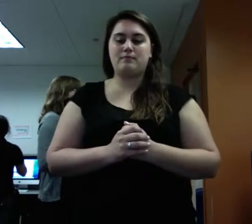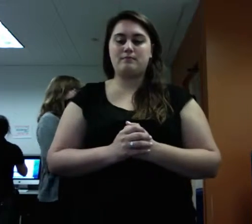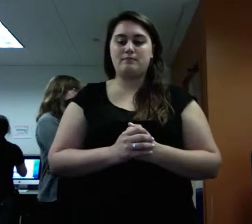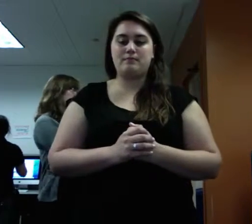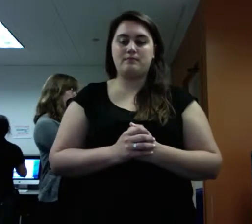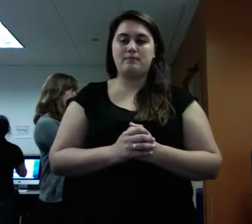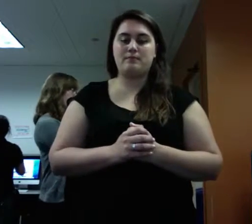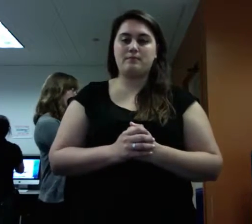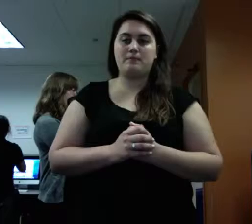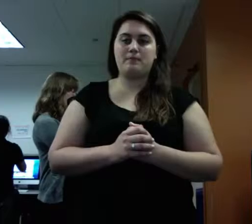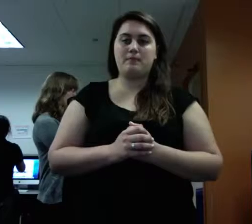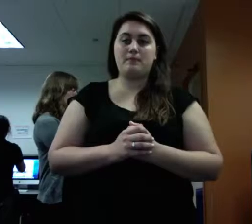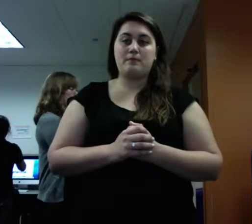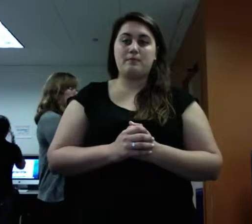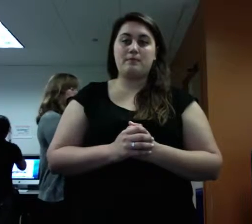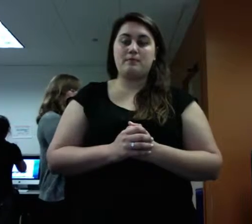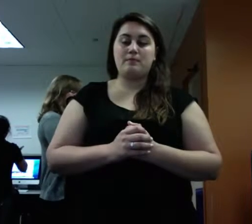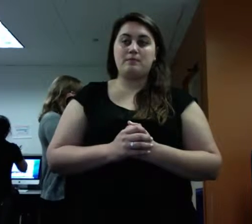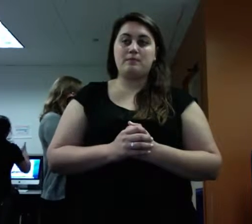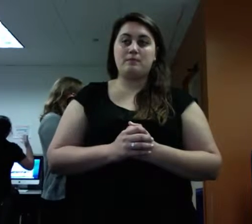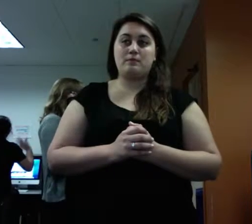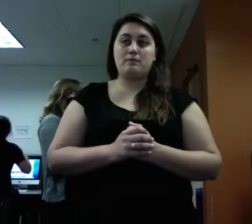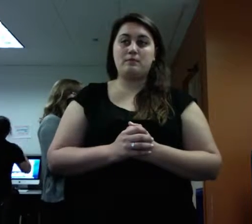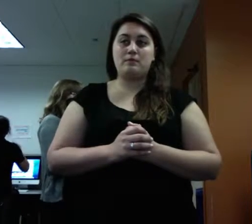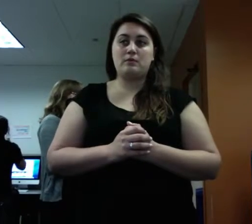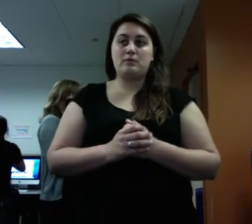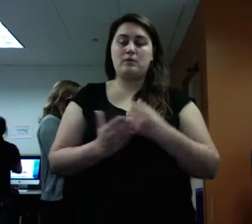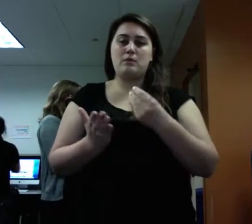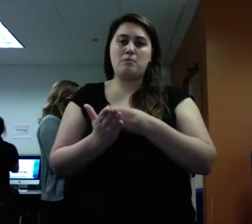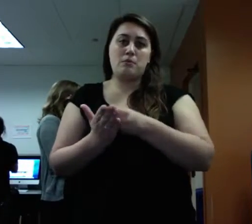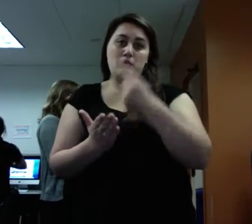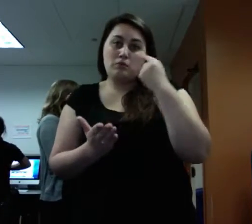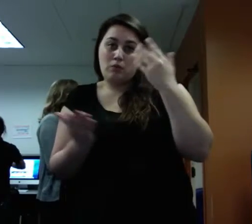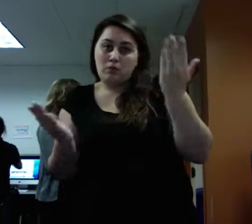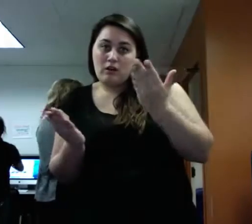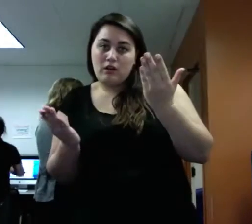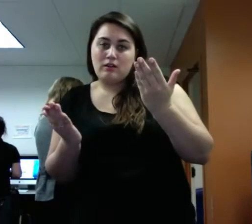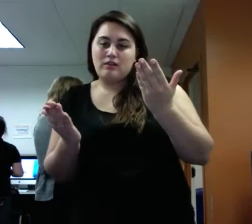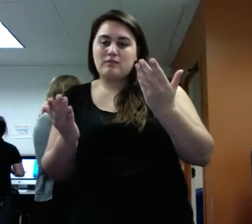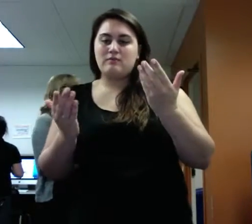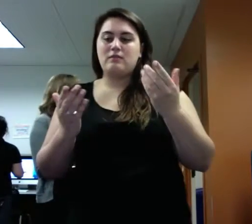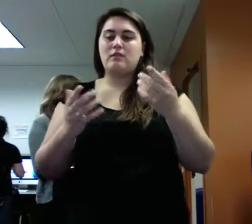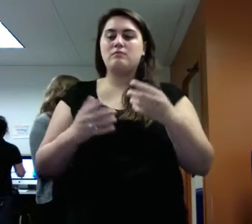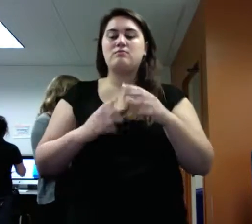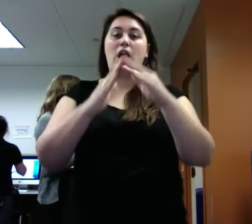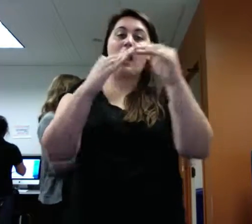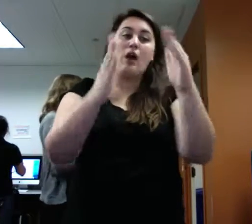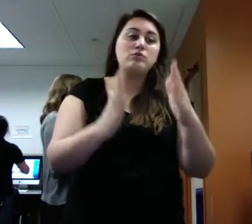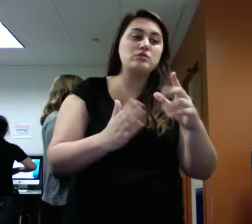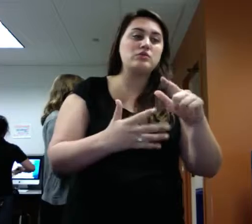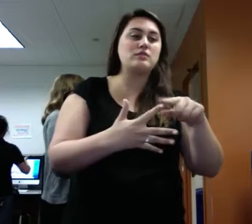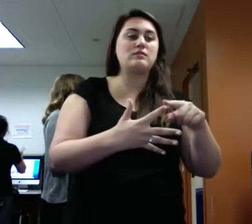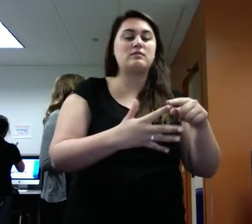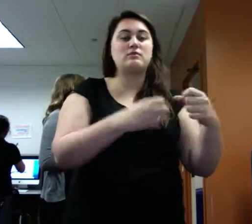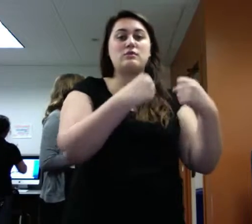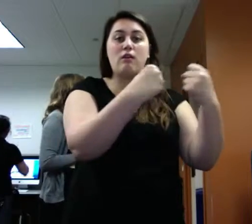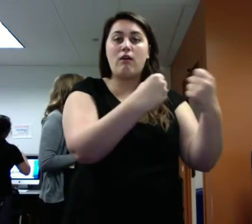Families not only had money to spend on housing, but they had income to buy automobiles. Yes. Automobile